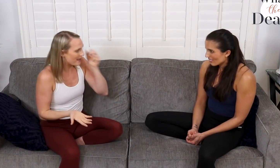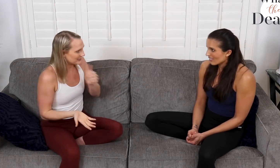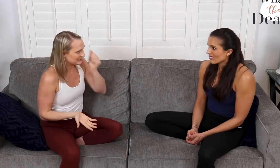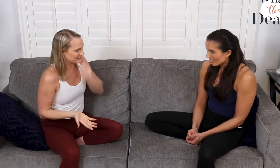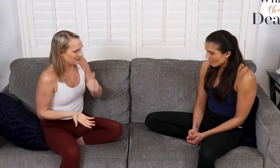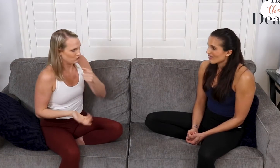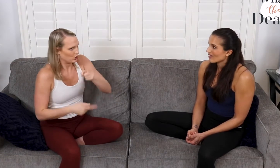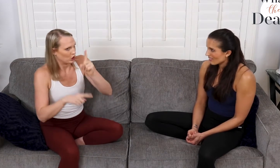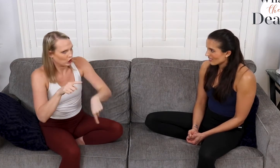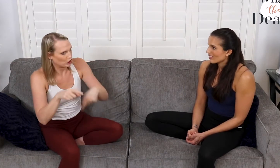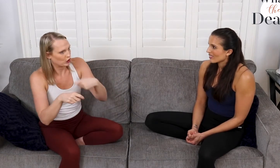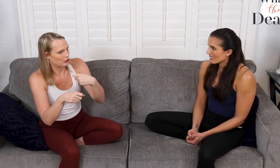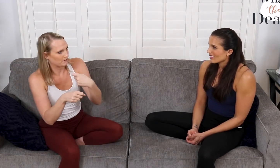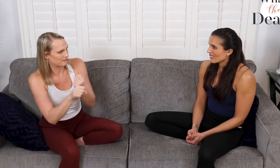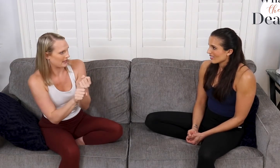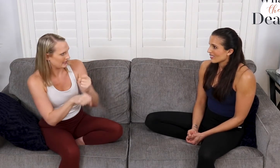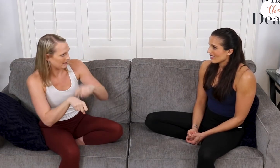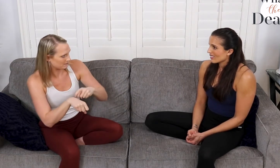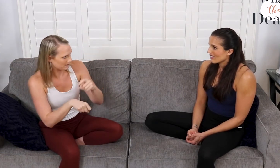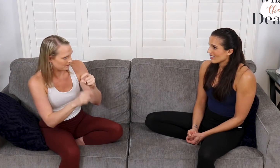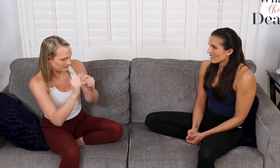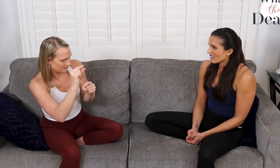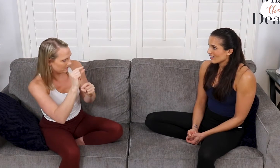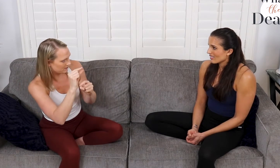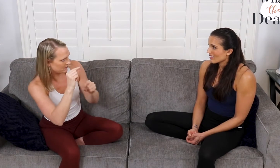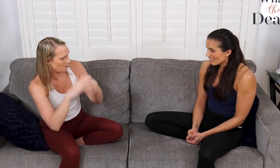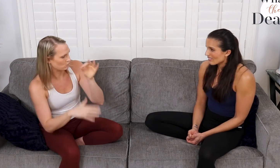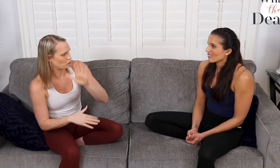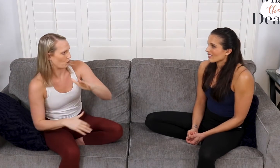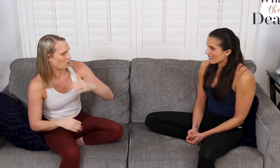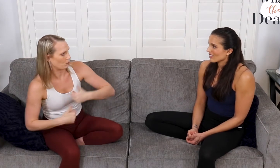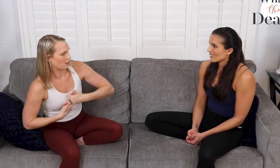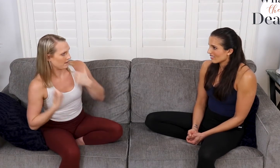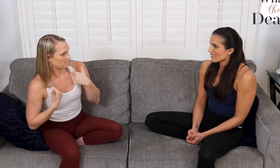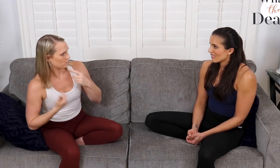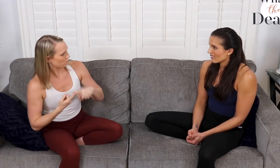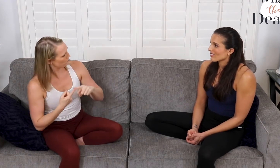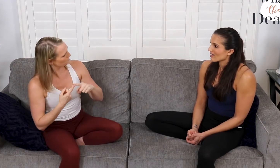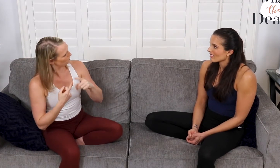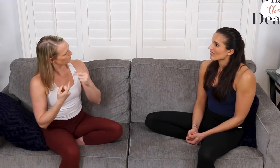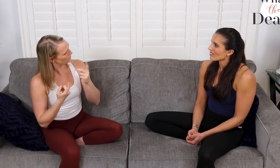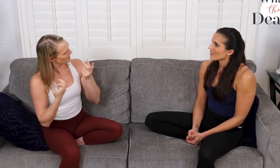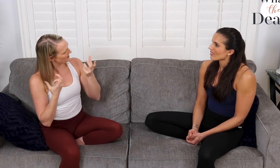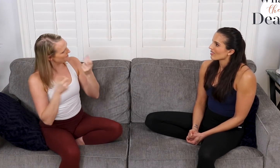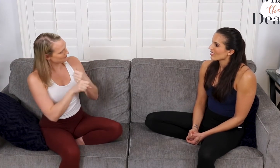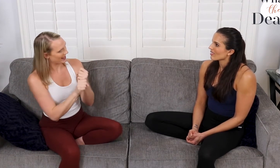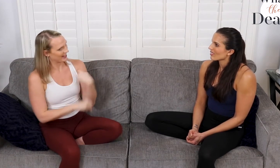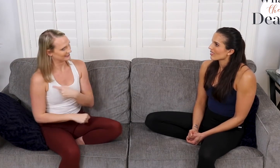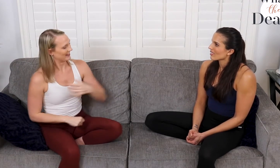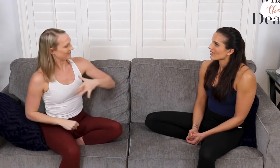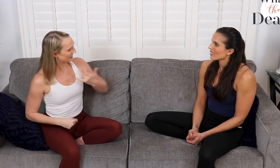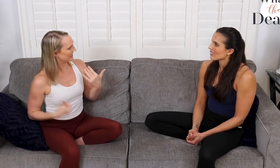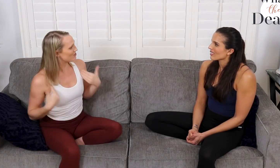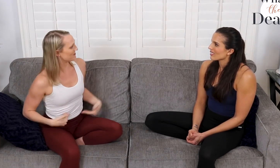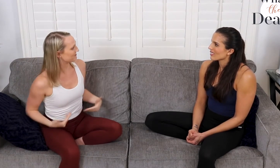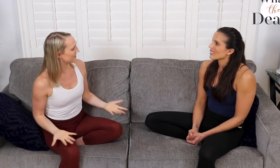or other than birthing a baby, that's the only positive thing, but something, and